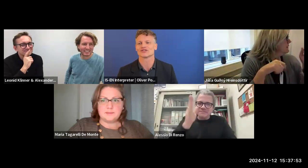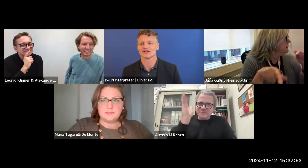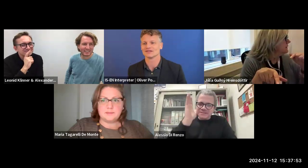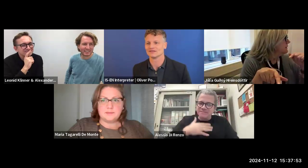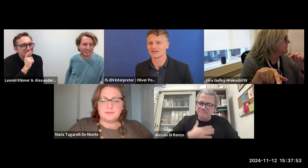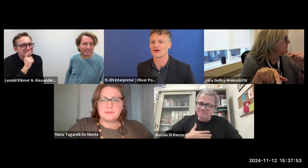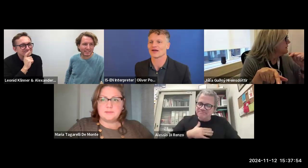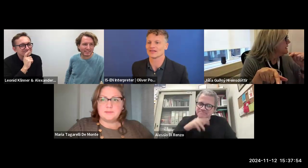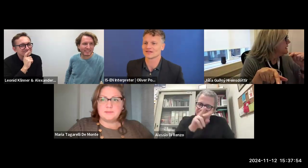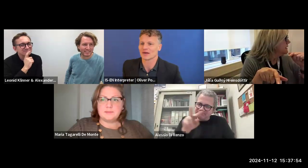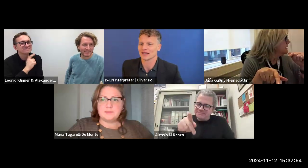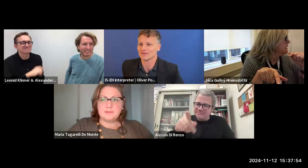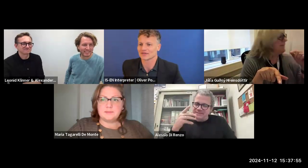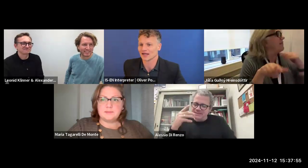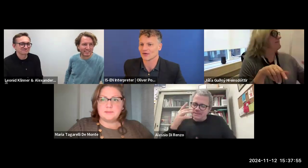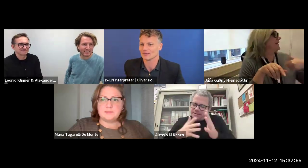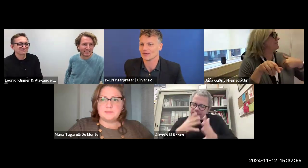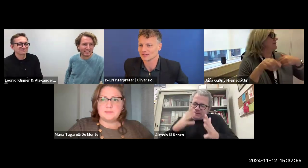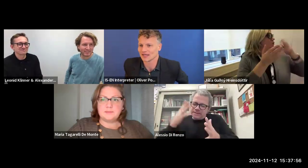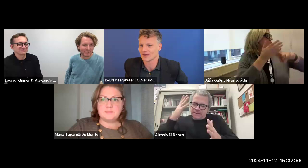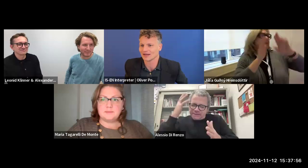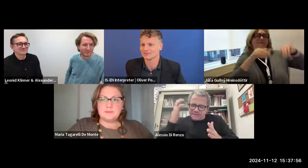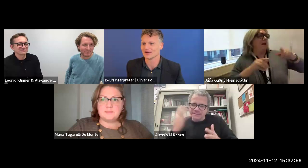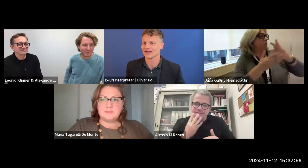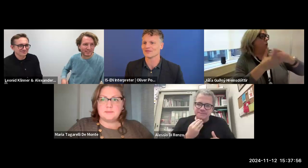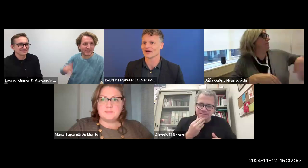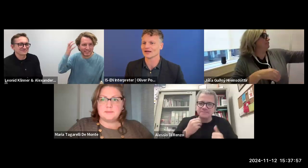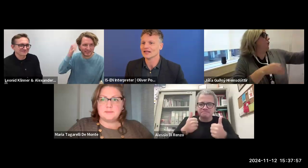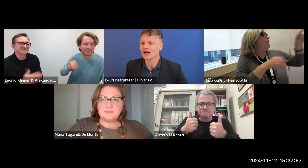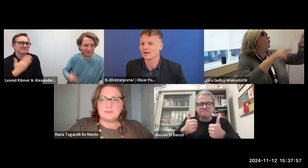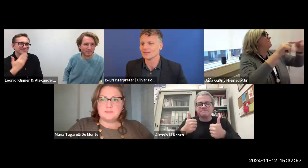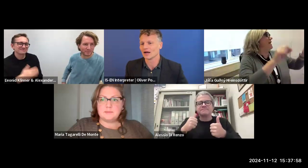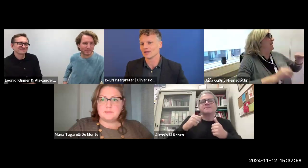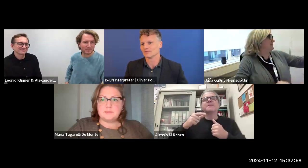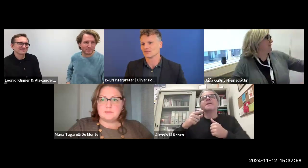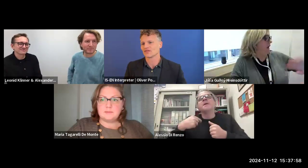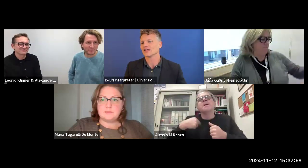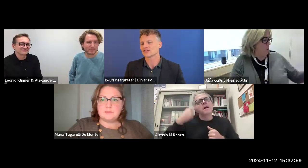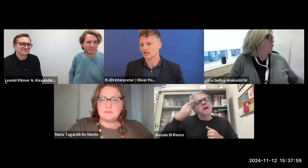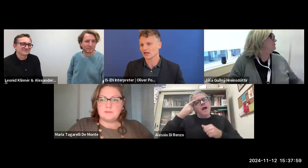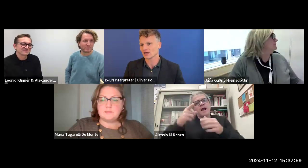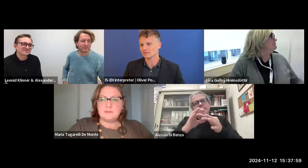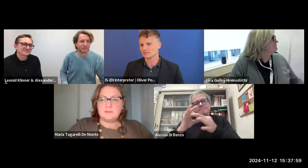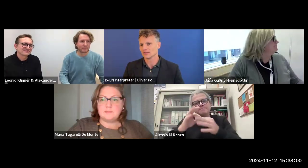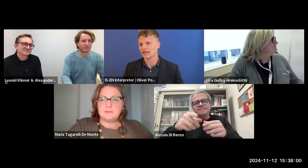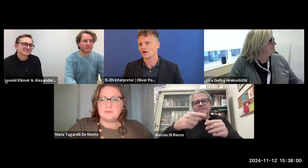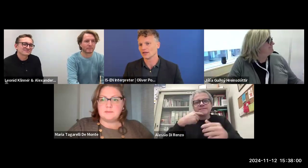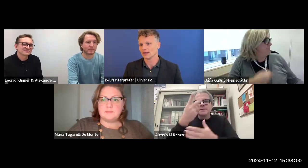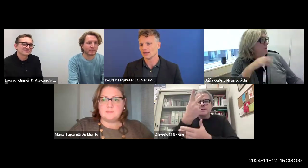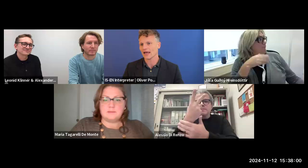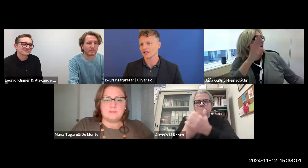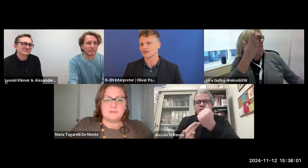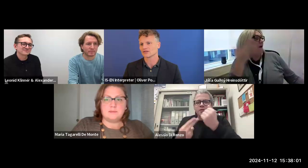So just to clarify, this is my name sign. I don't want people to get my name wrong. Thanks,